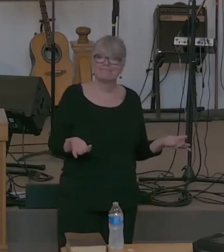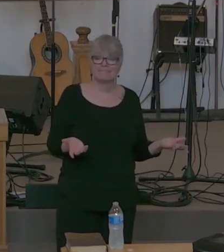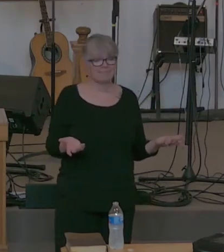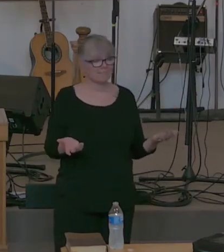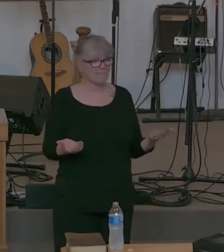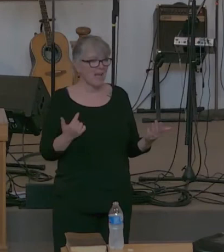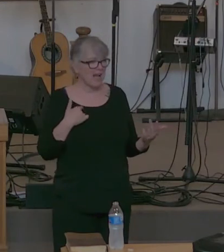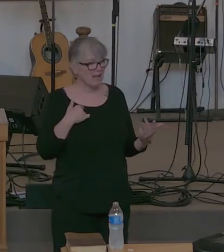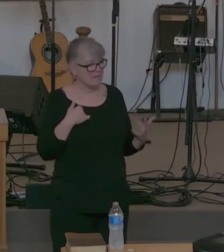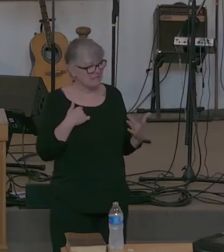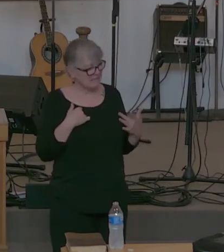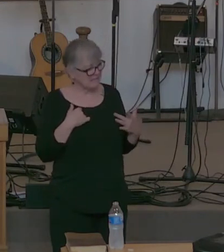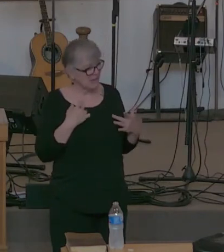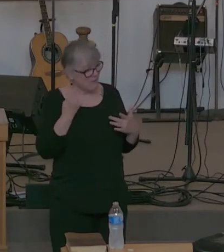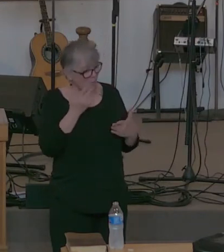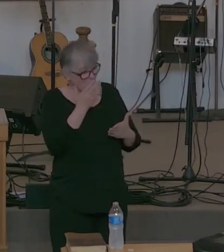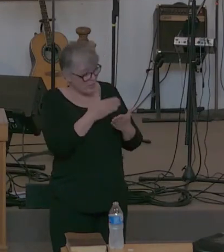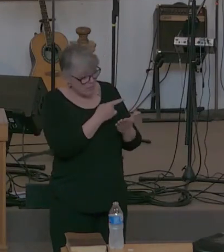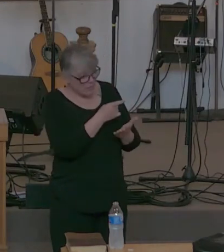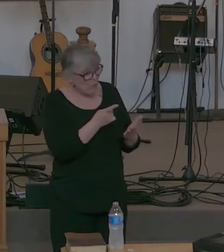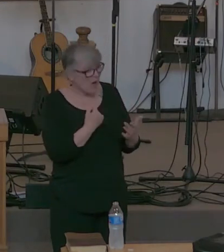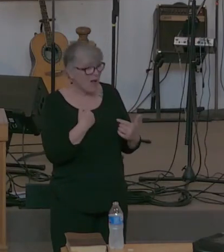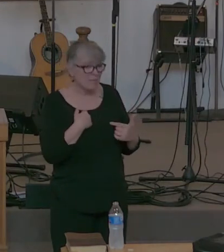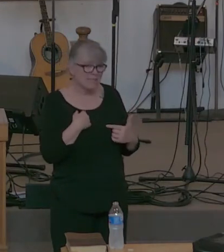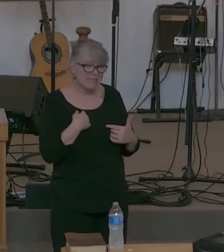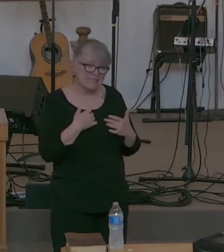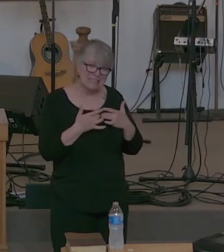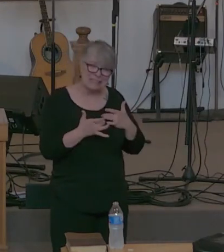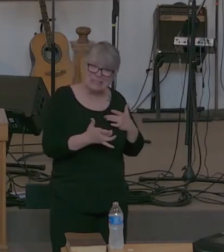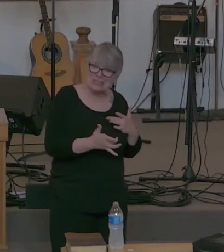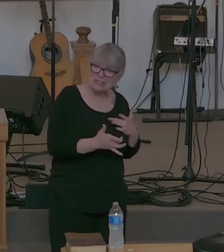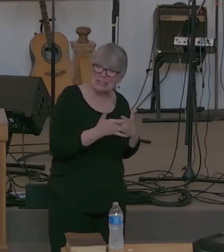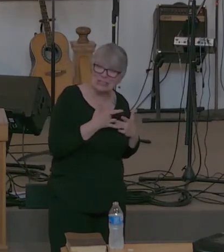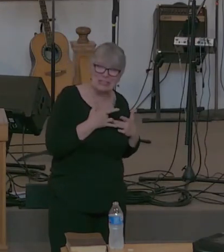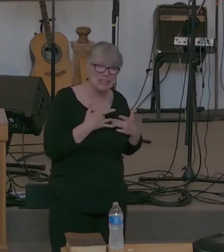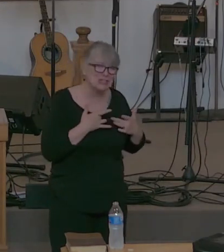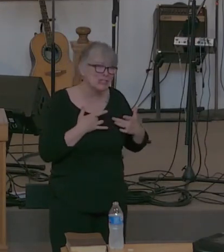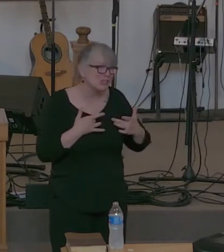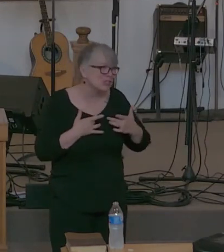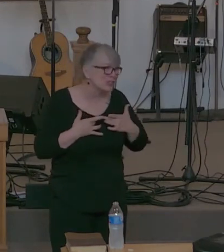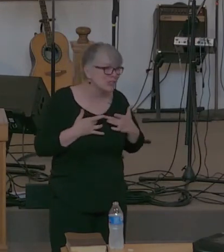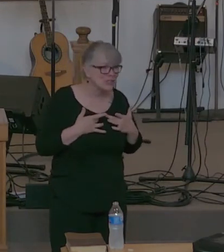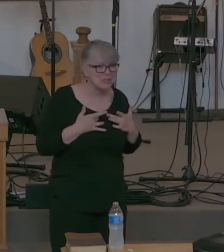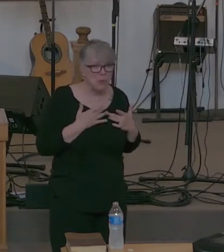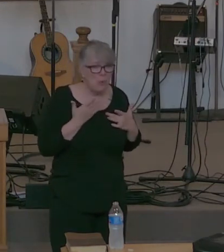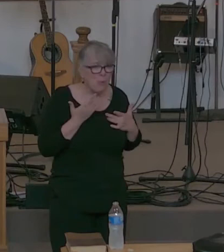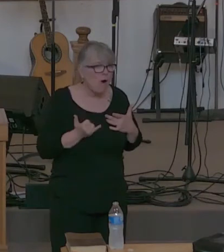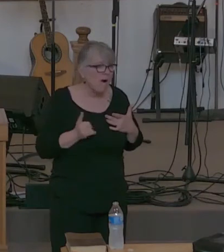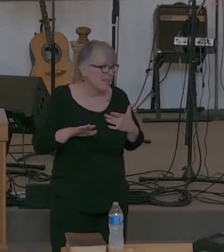I agonize over some of you sometimes around here because I just know you ain't saved.